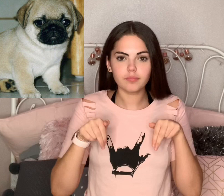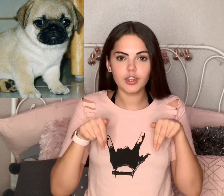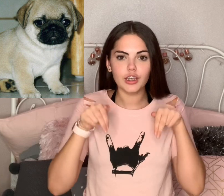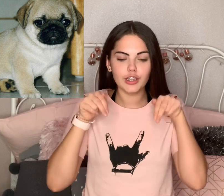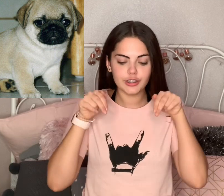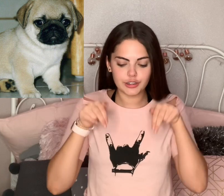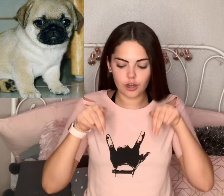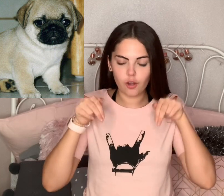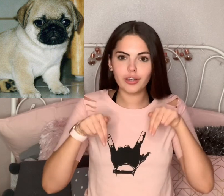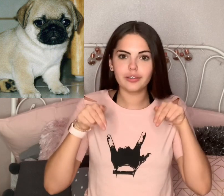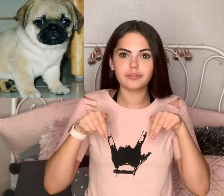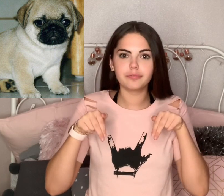Dog.